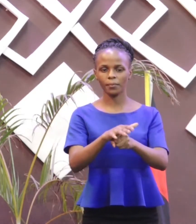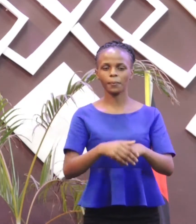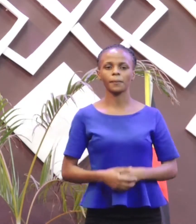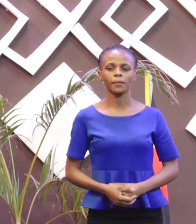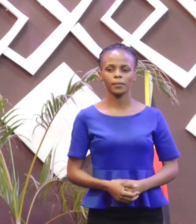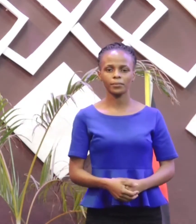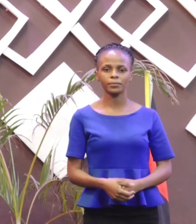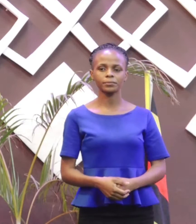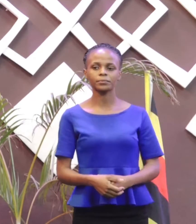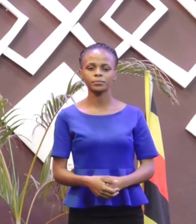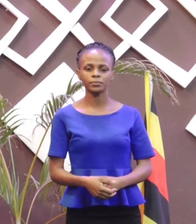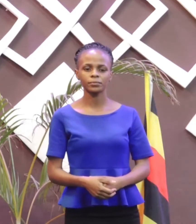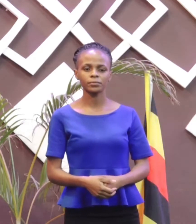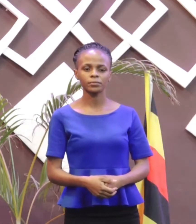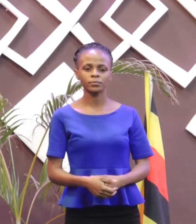God bless you.